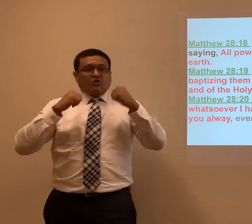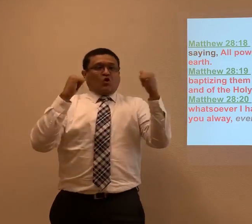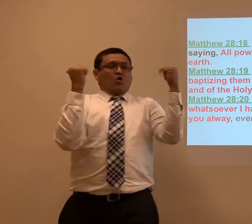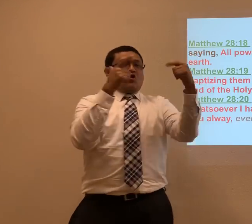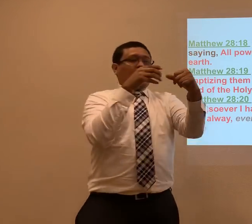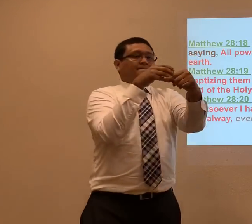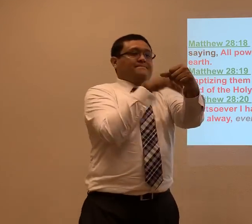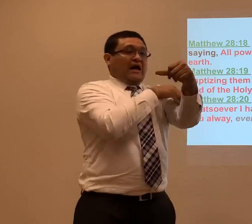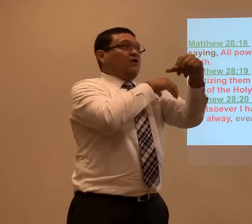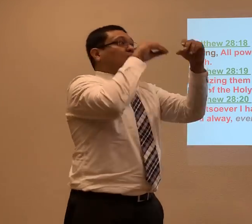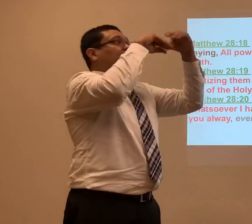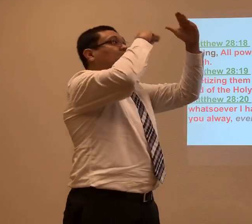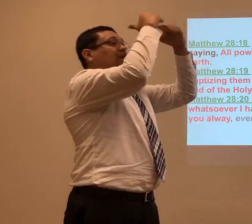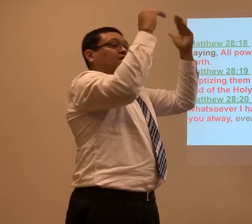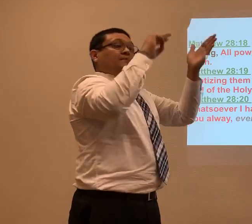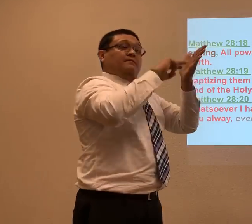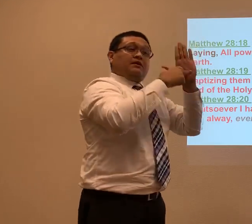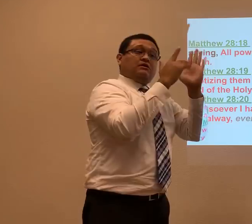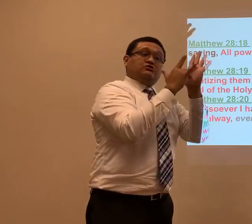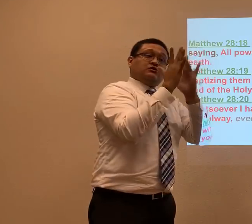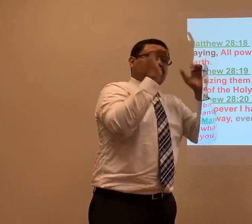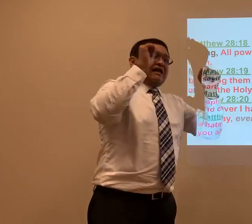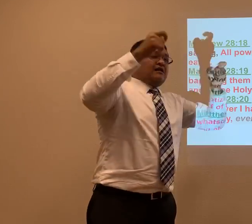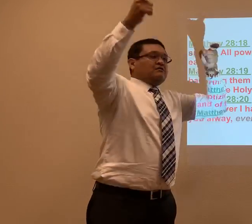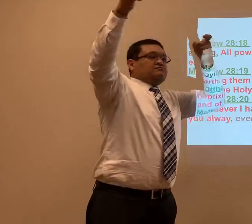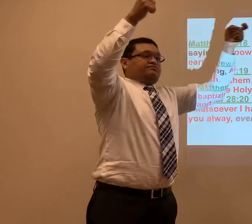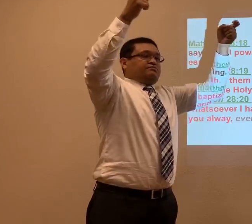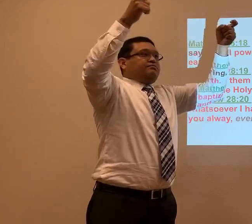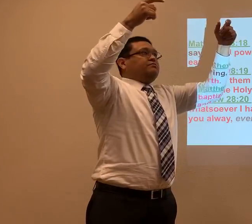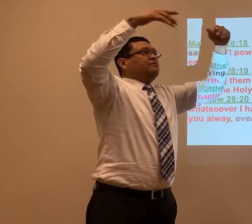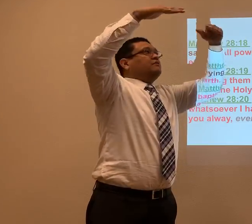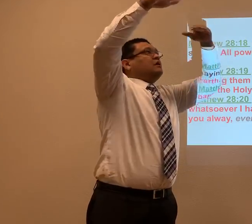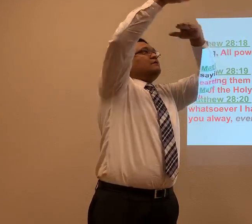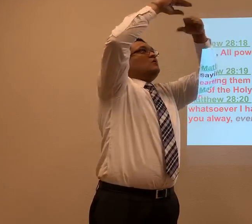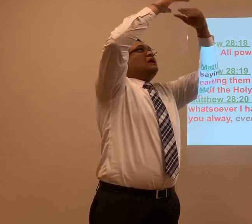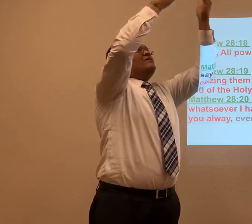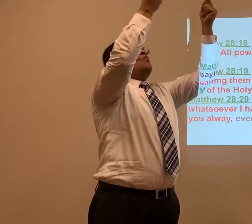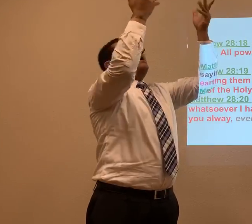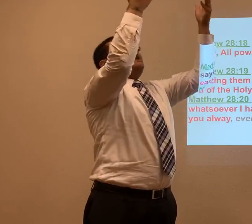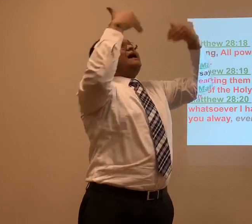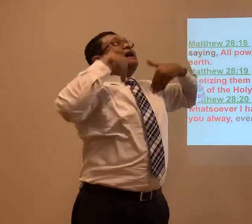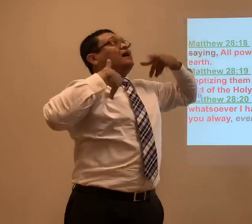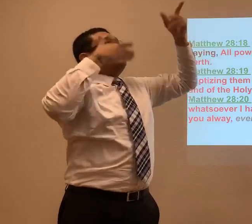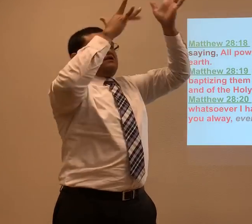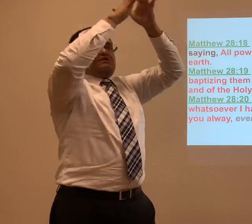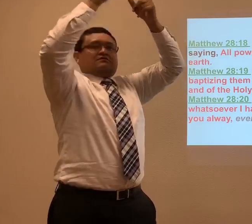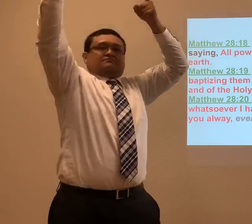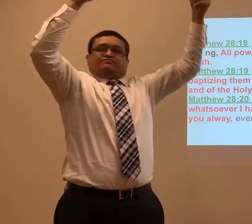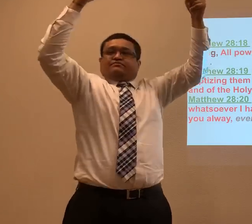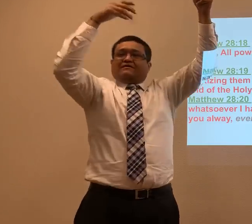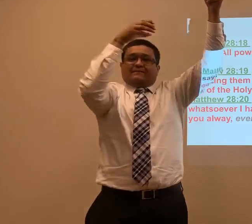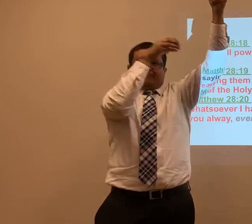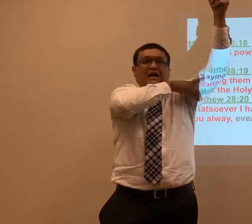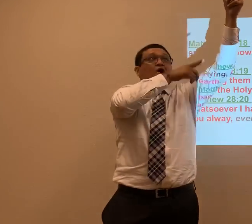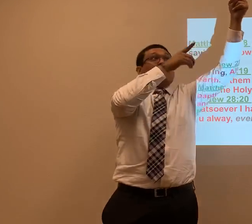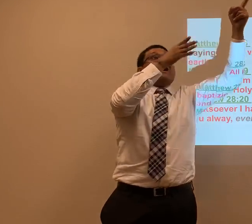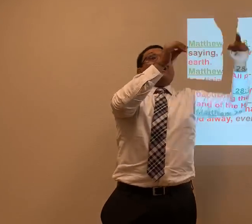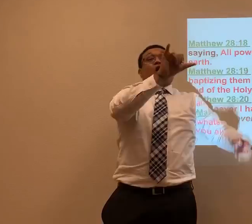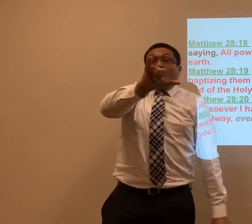So Jesus had all the power. So it means he can control everything in heaven because he had all